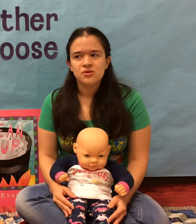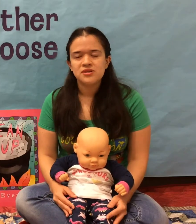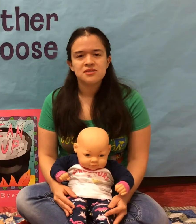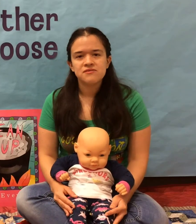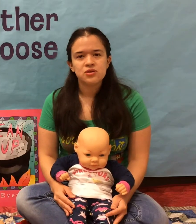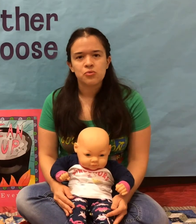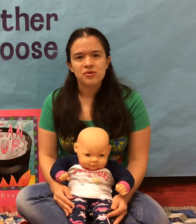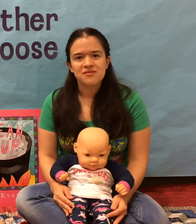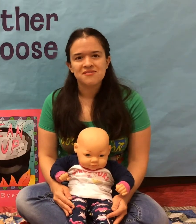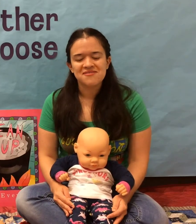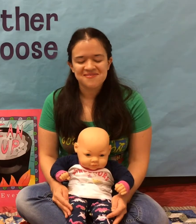doesn't love soup?